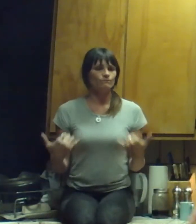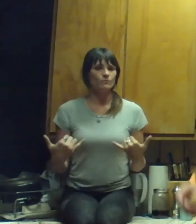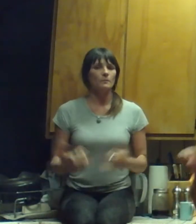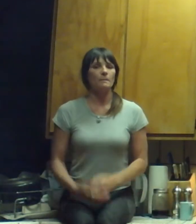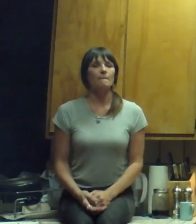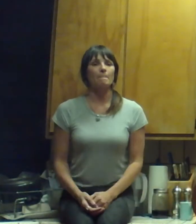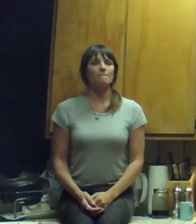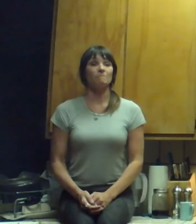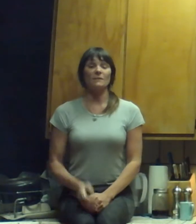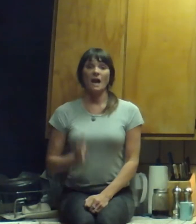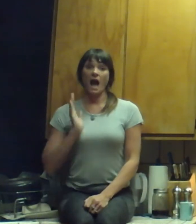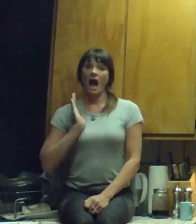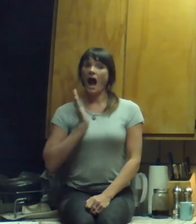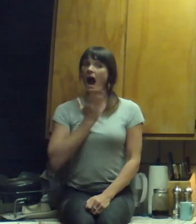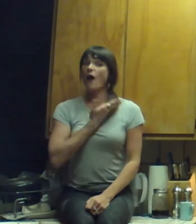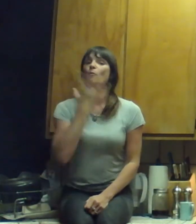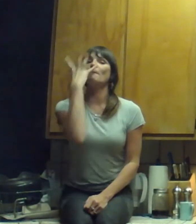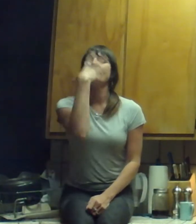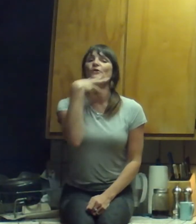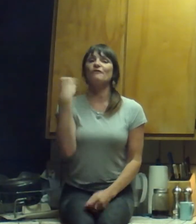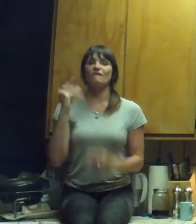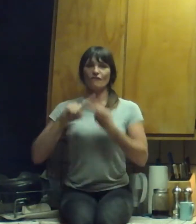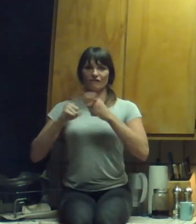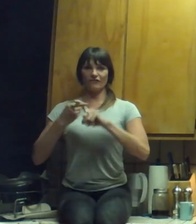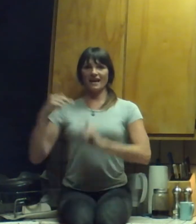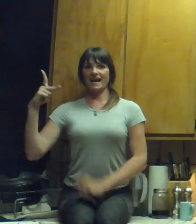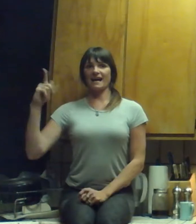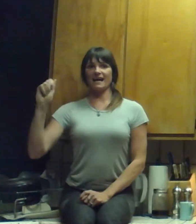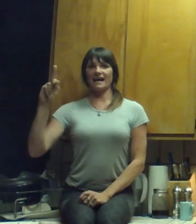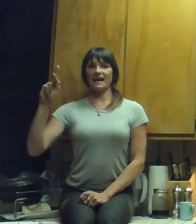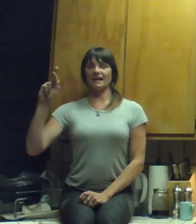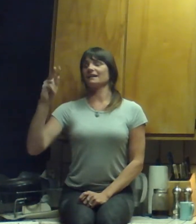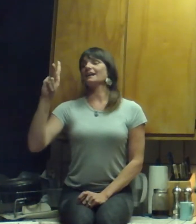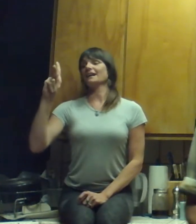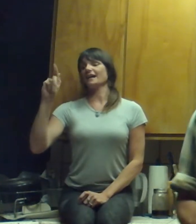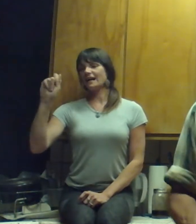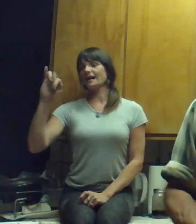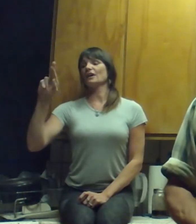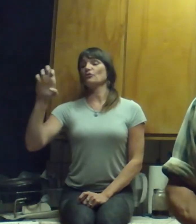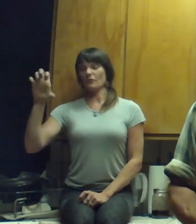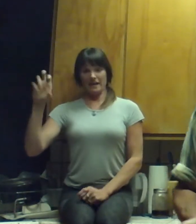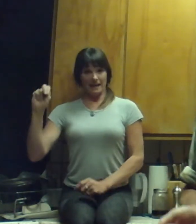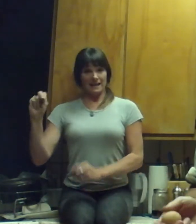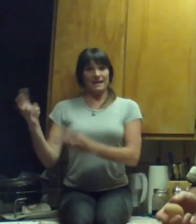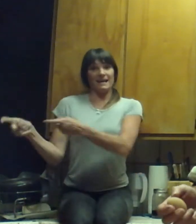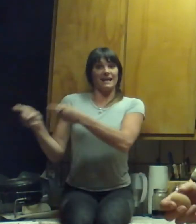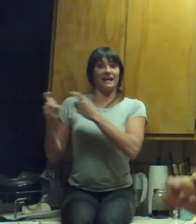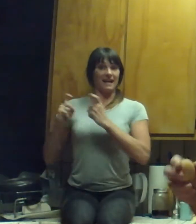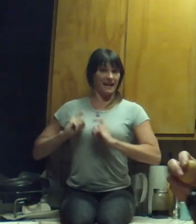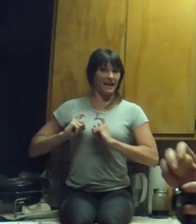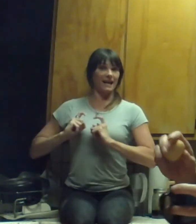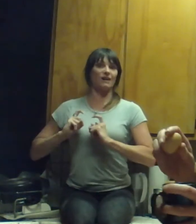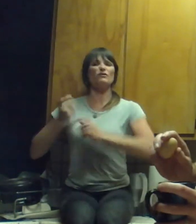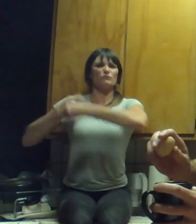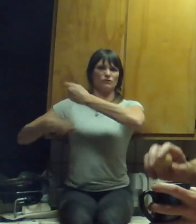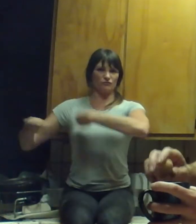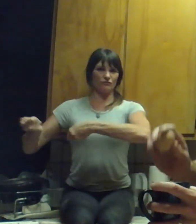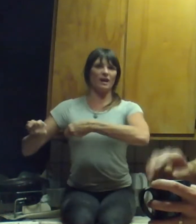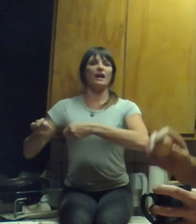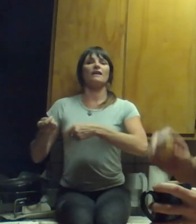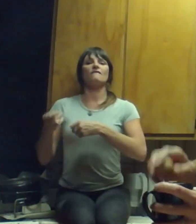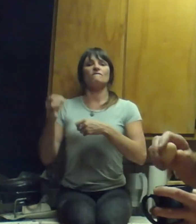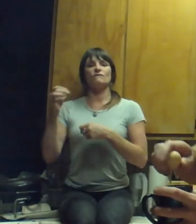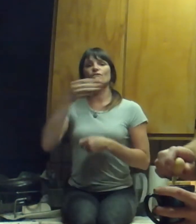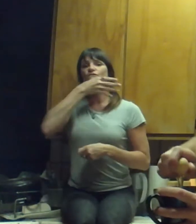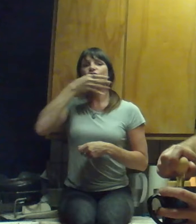our beautiful friend Kyrene has gifted us some of her farm fresh, backyard fresh eggs. And so you